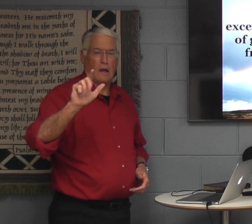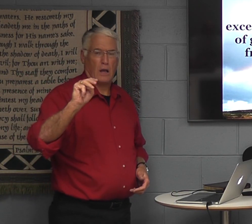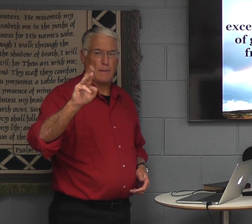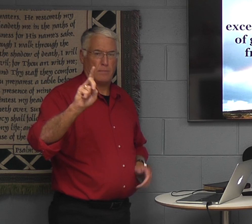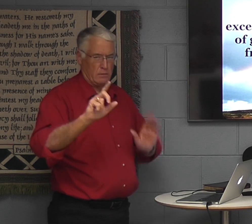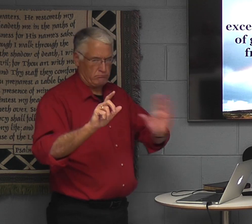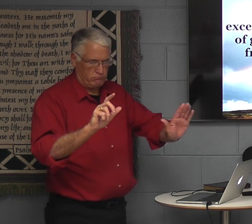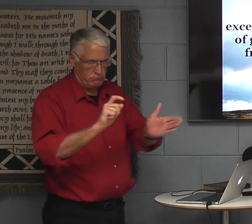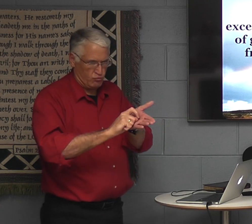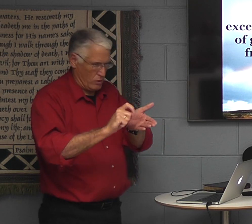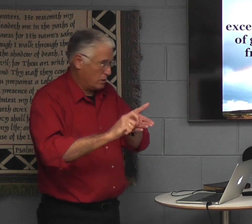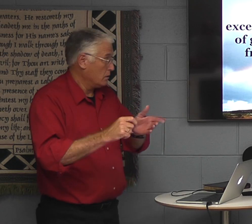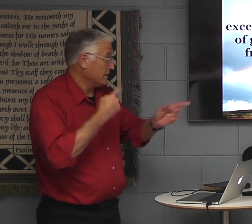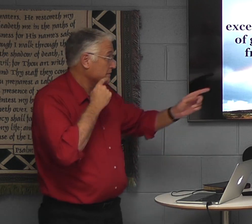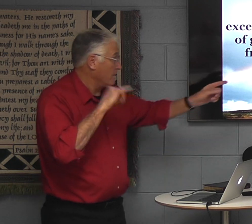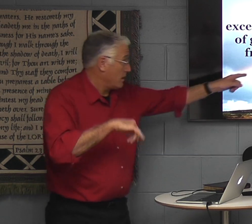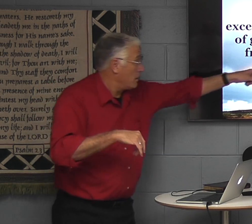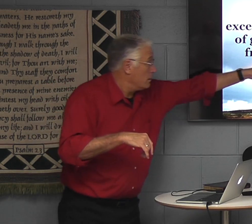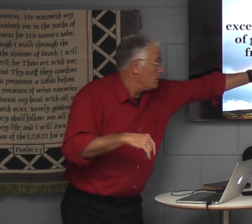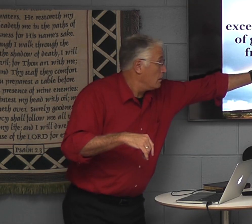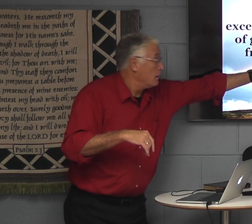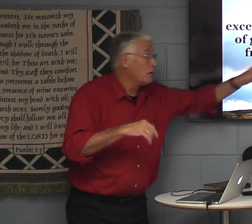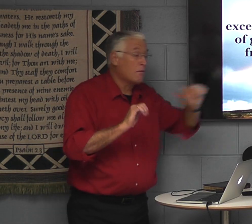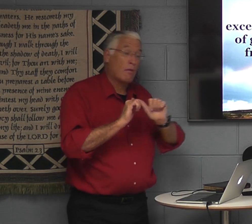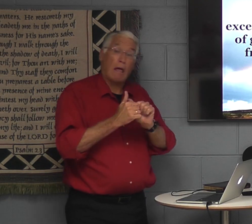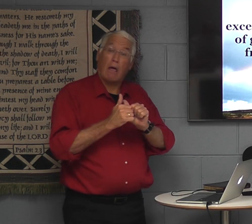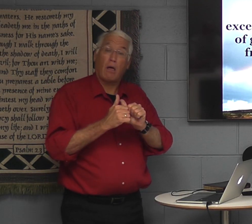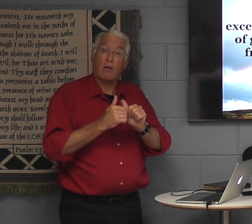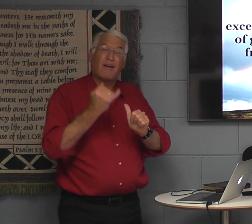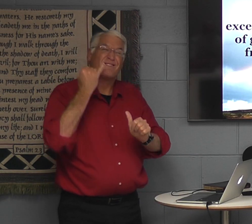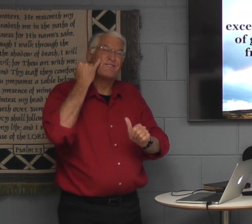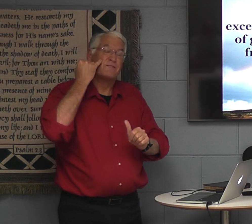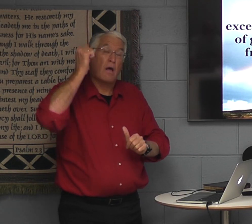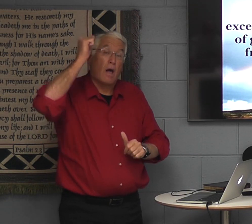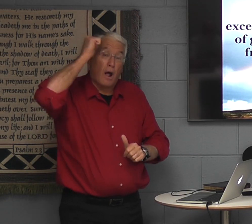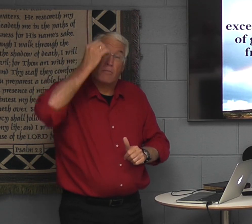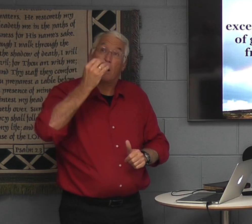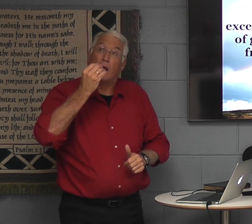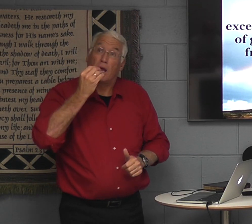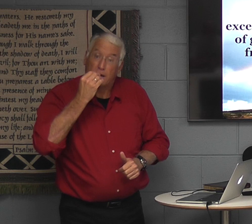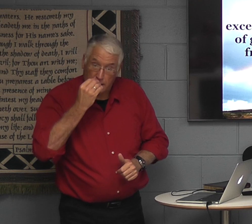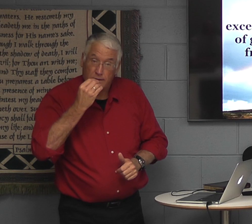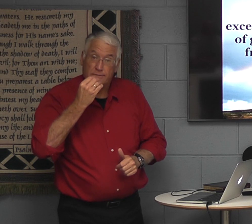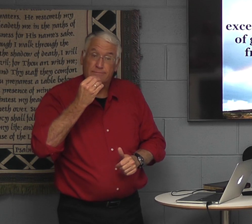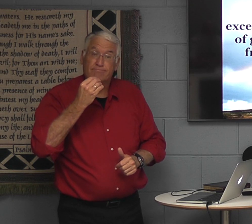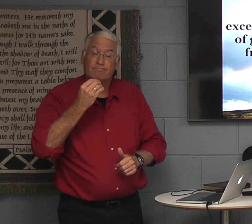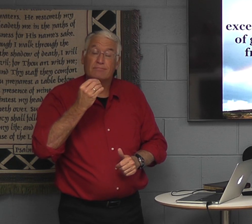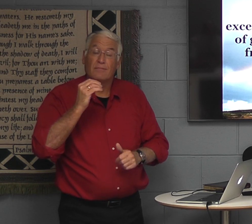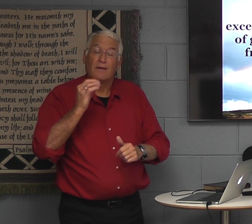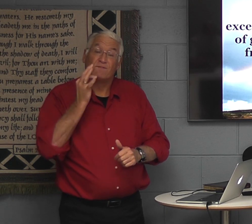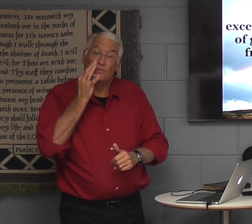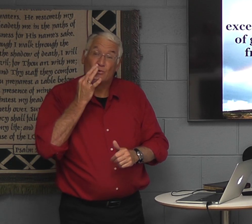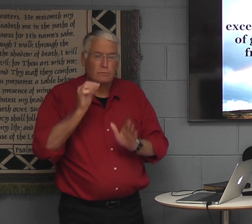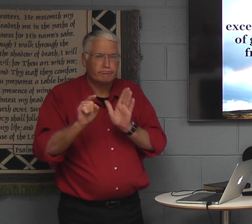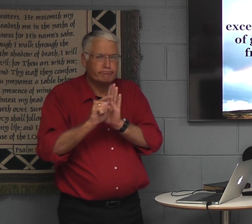So that's what they followed in their writings. So they said if Adam ate the